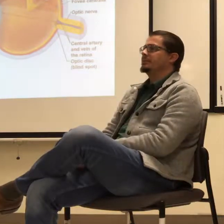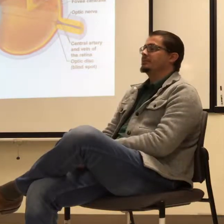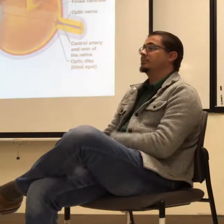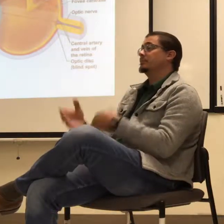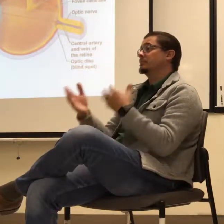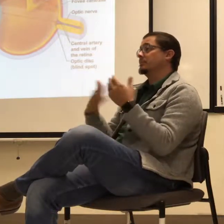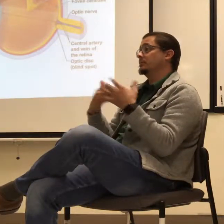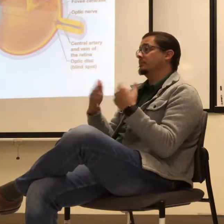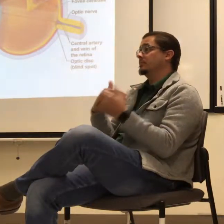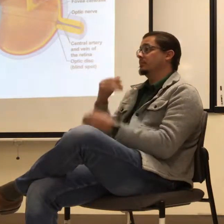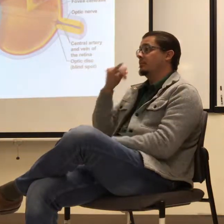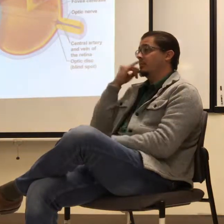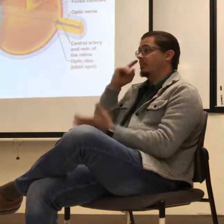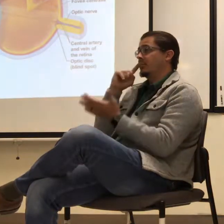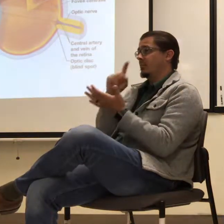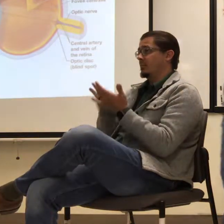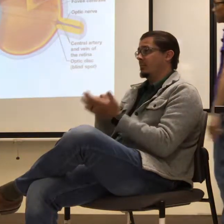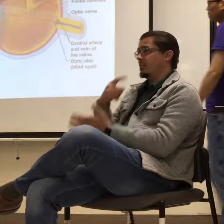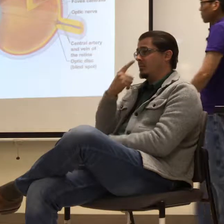Anyways, if you look here,